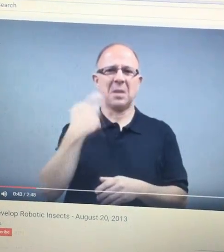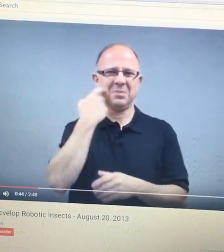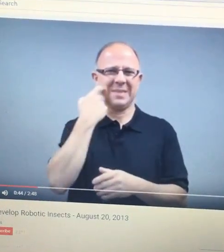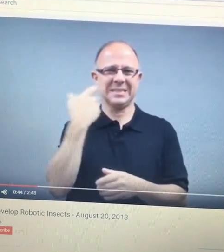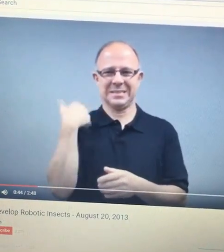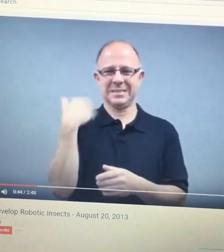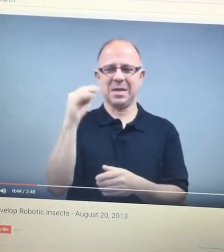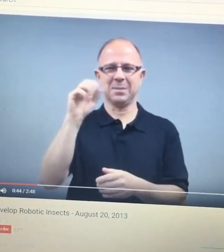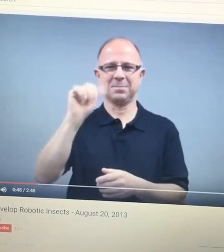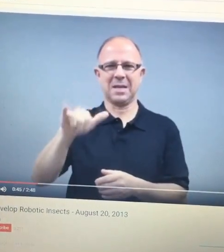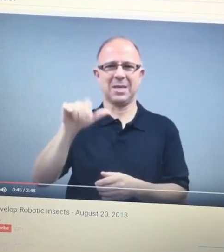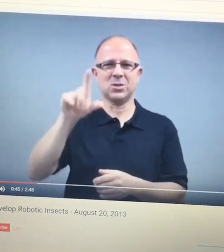And it could fly.